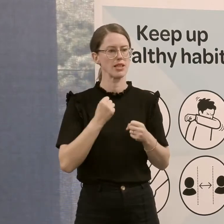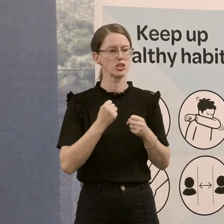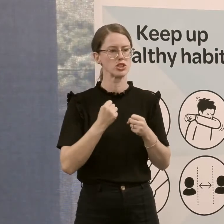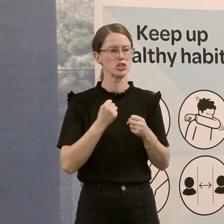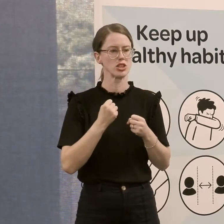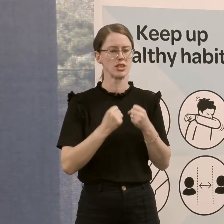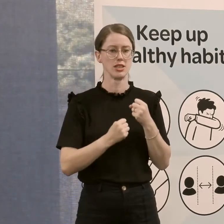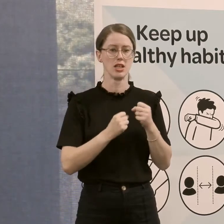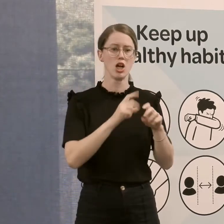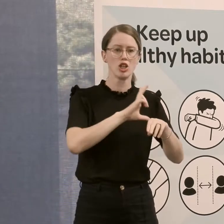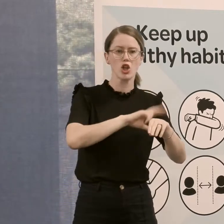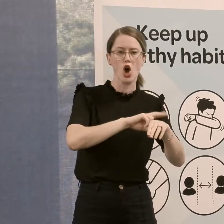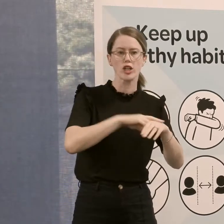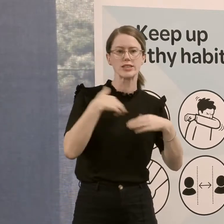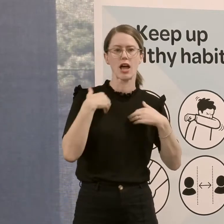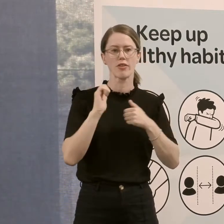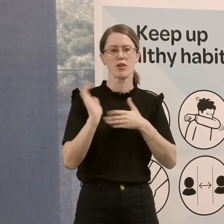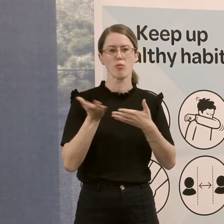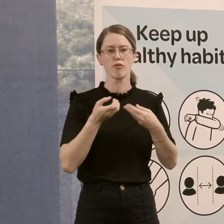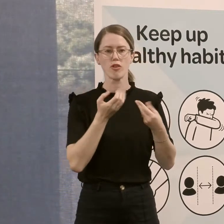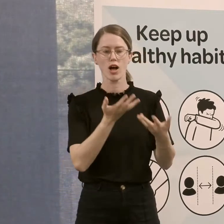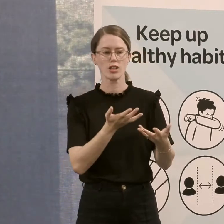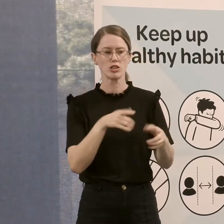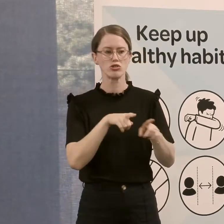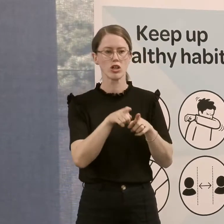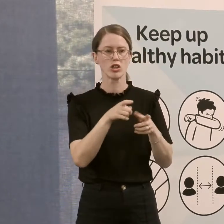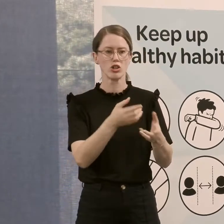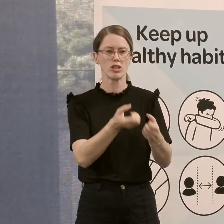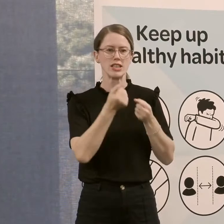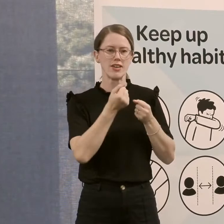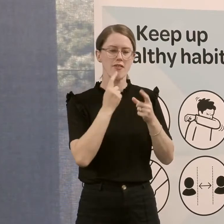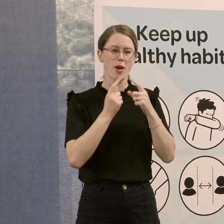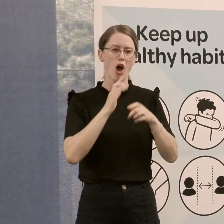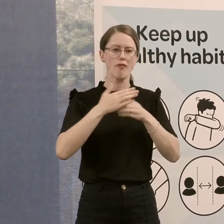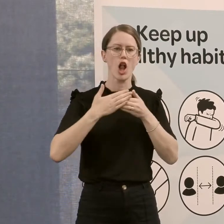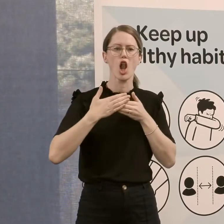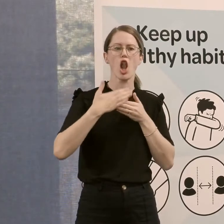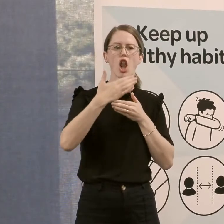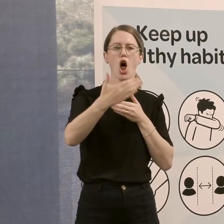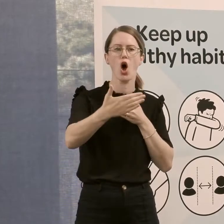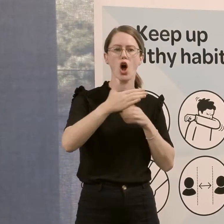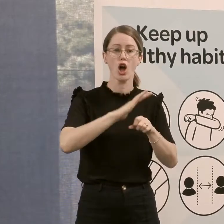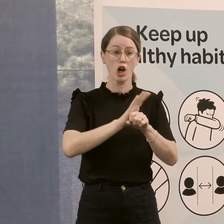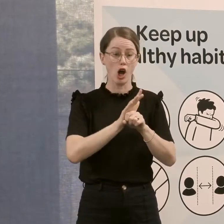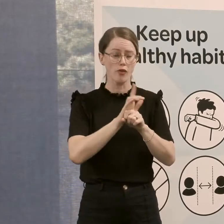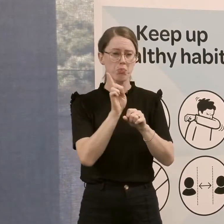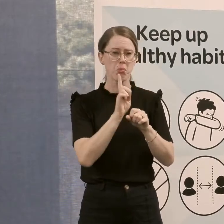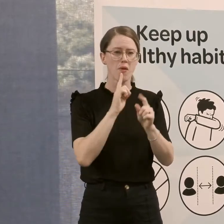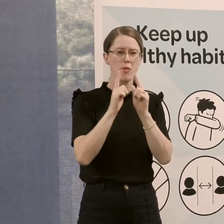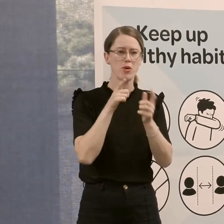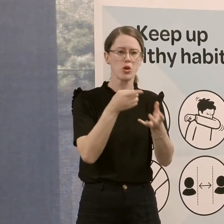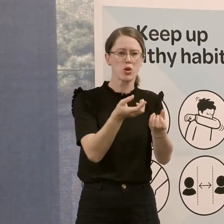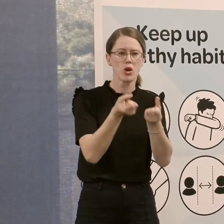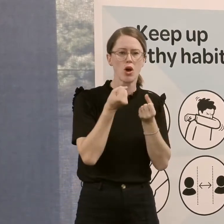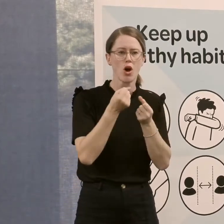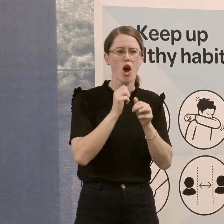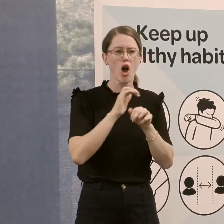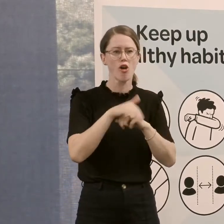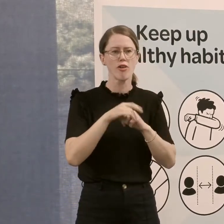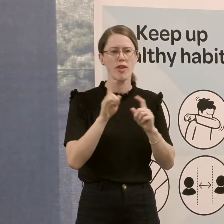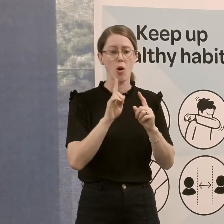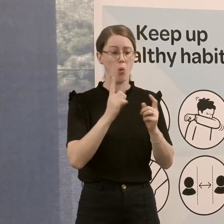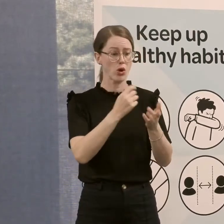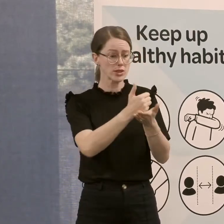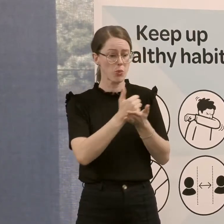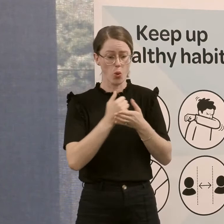and health service providers were trying to get more guidance about long COVID. Yeah. How much progress has been made with that, and what support is